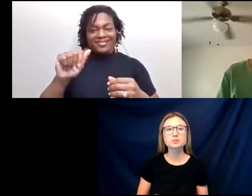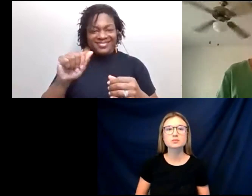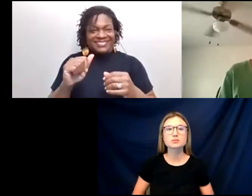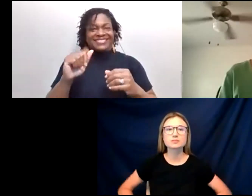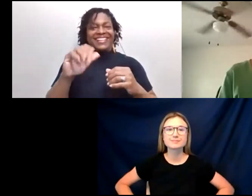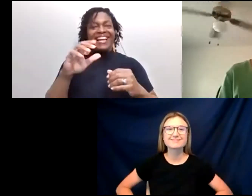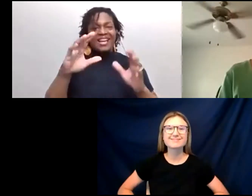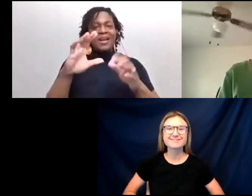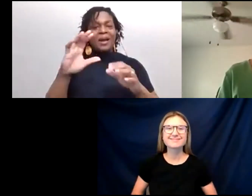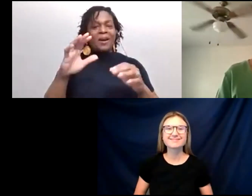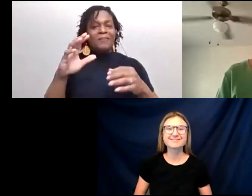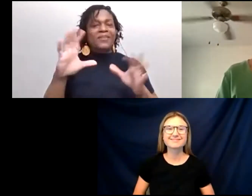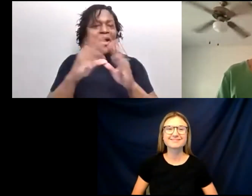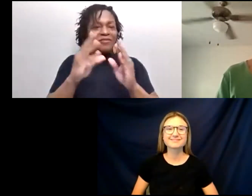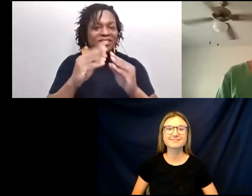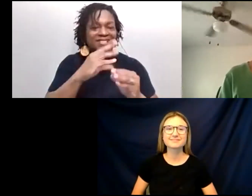did.